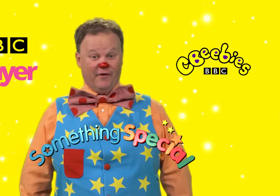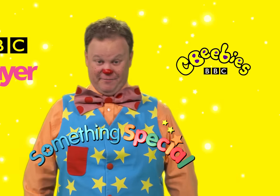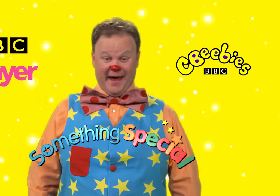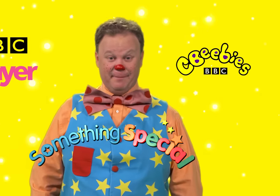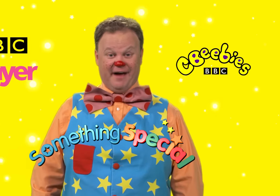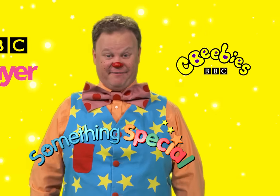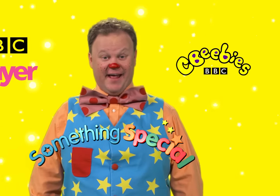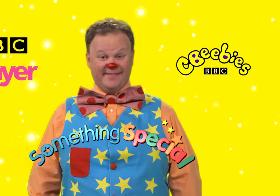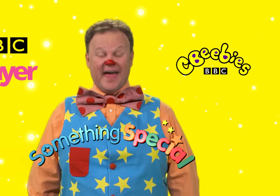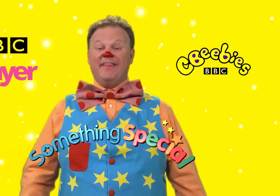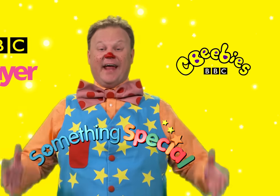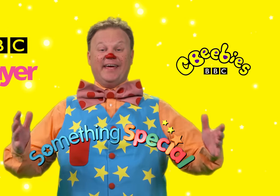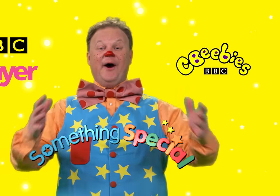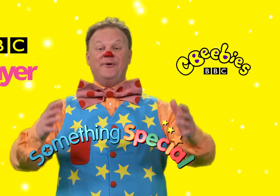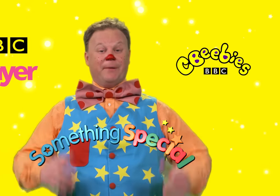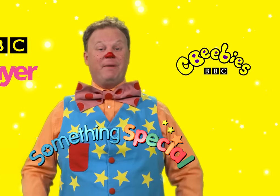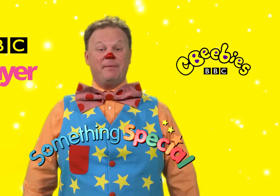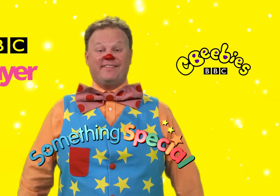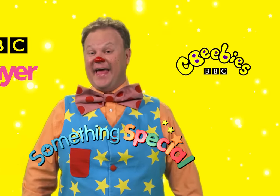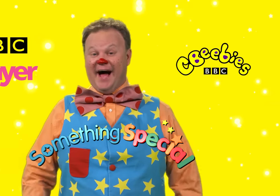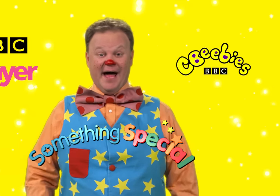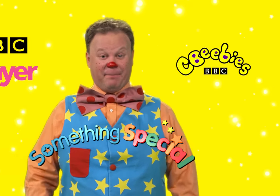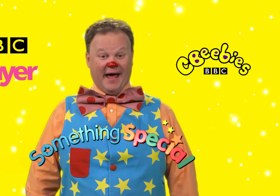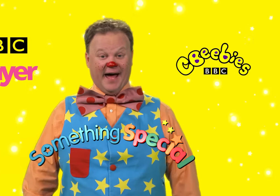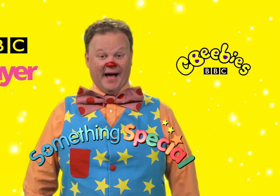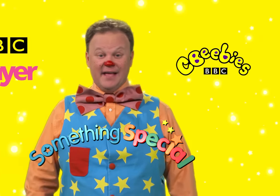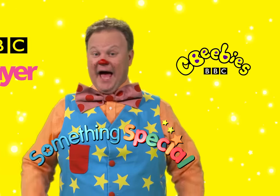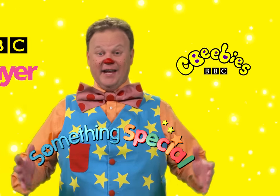of me and my friends, then go to BBC iPlayer